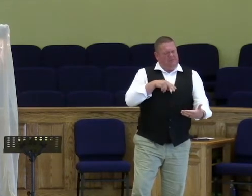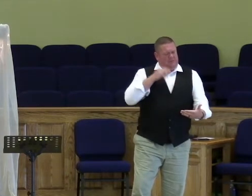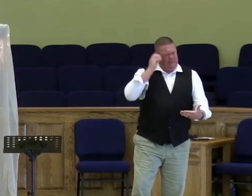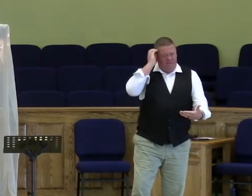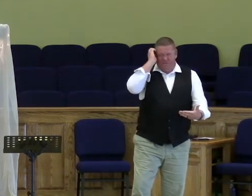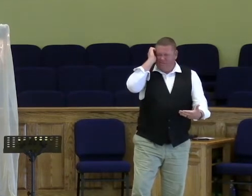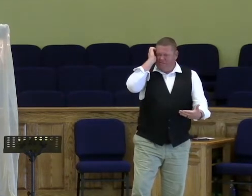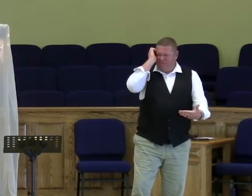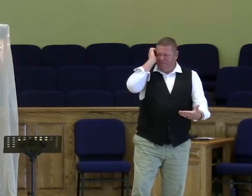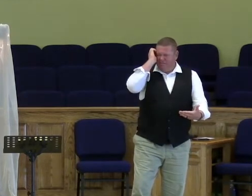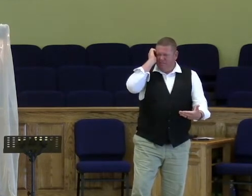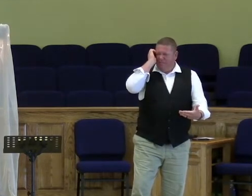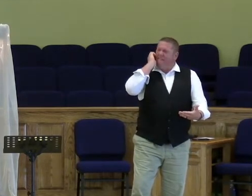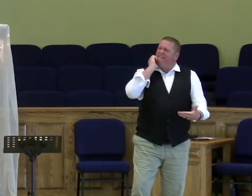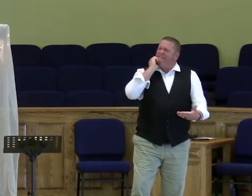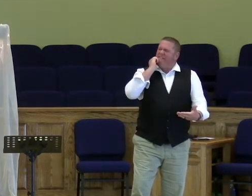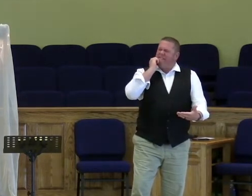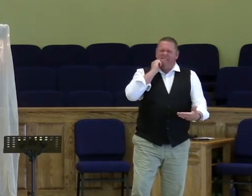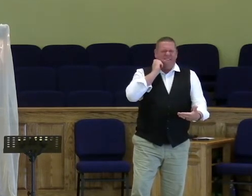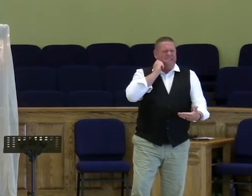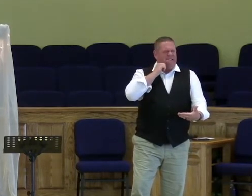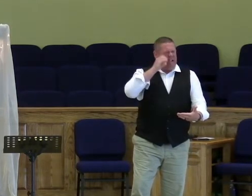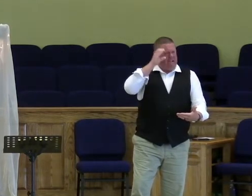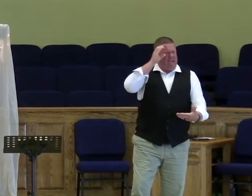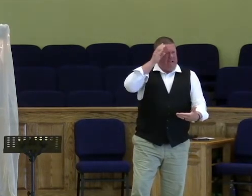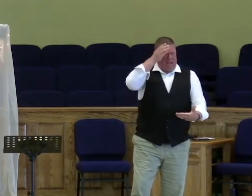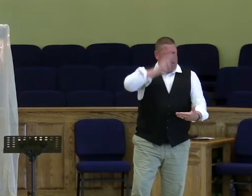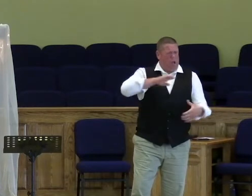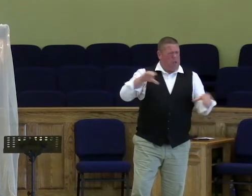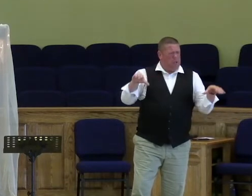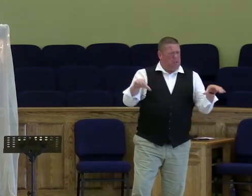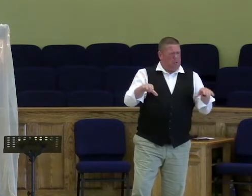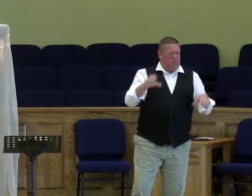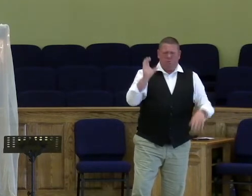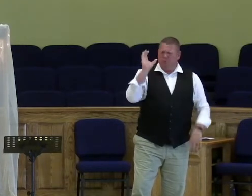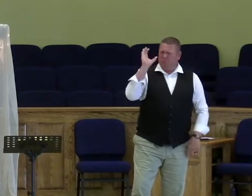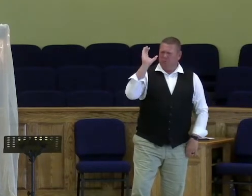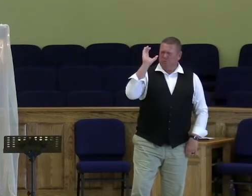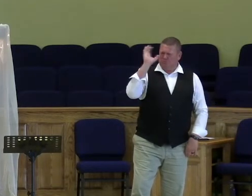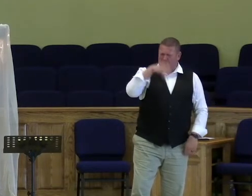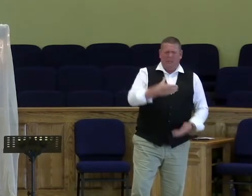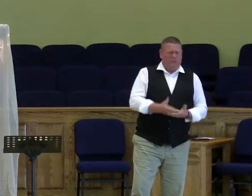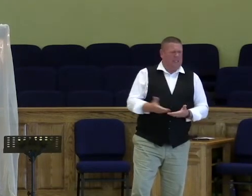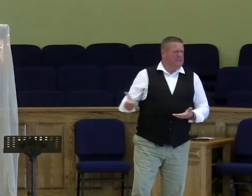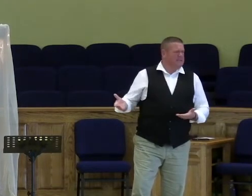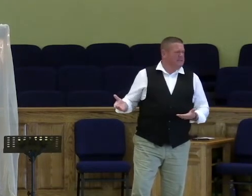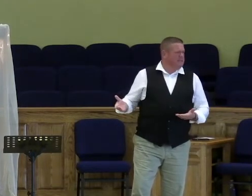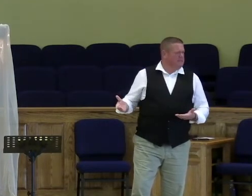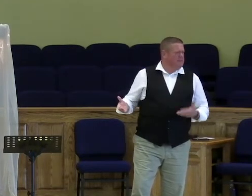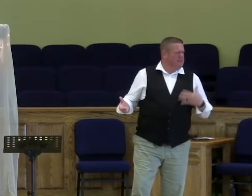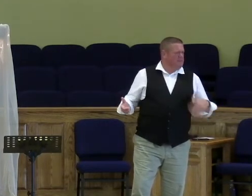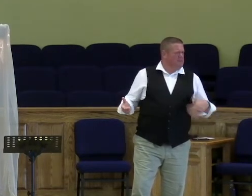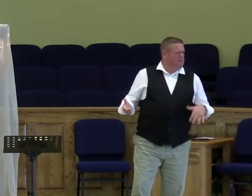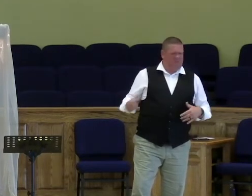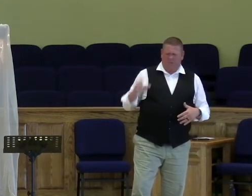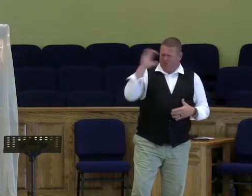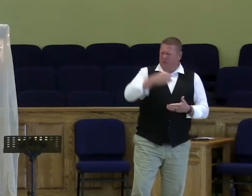you're like, What is going on in this story? You know, God, you just did something that's a little odd. You do some strange